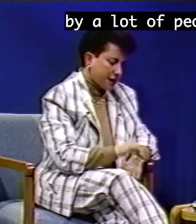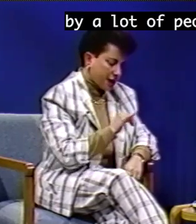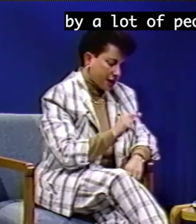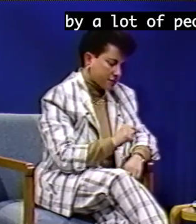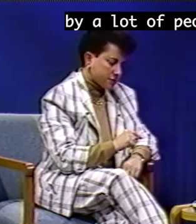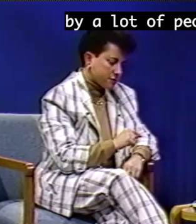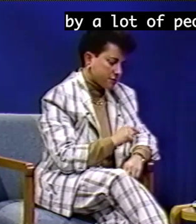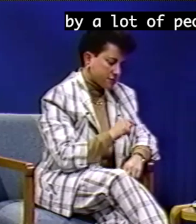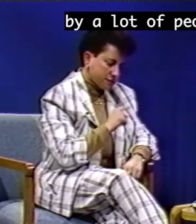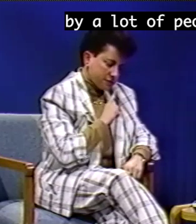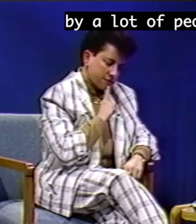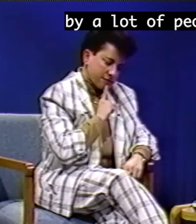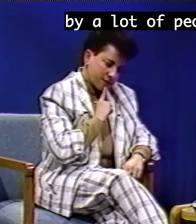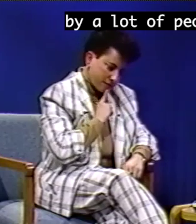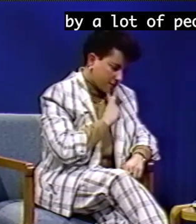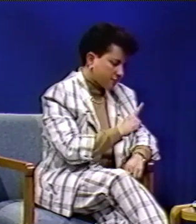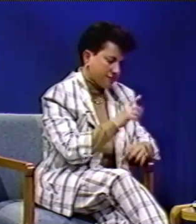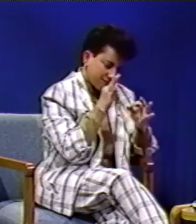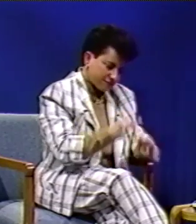By a lot of people.